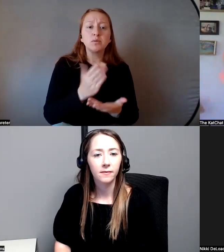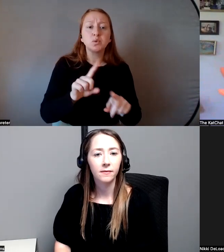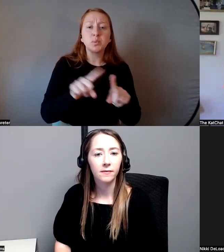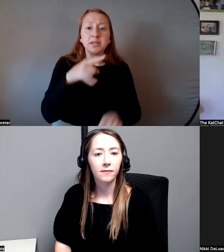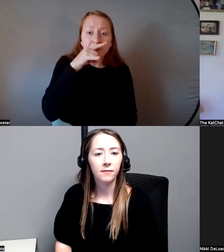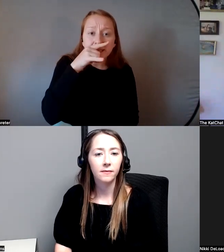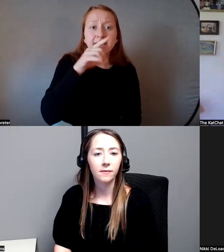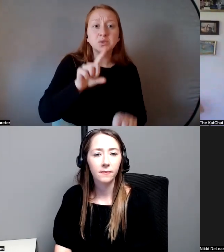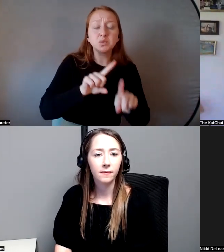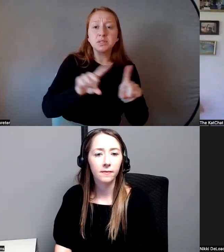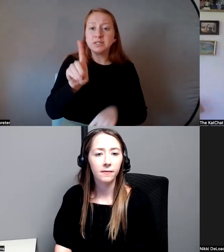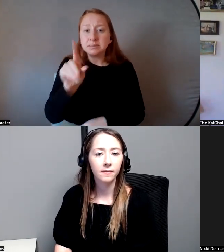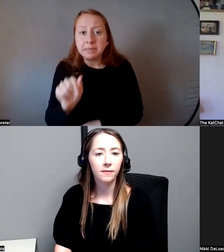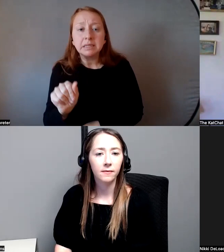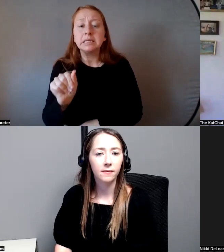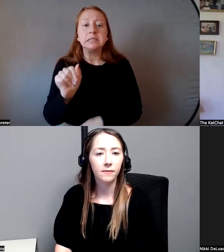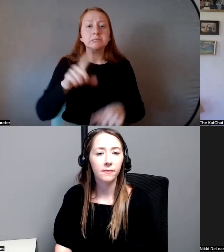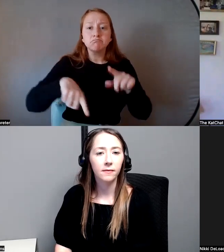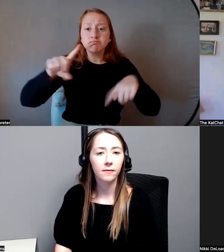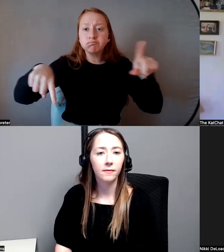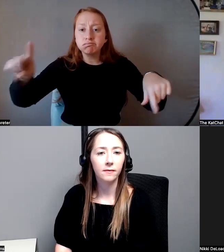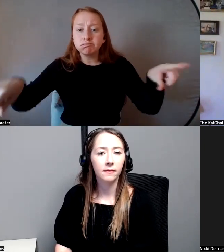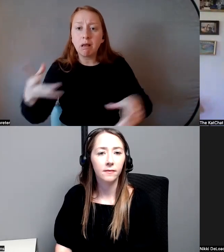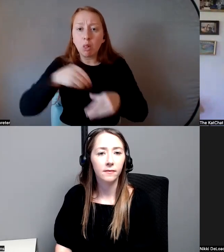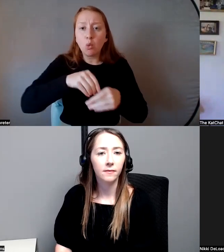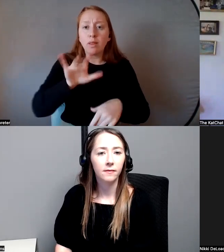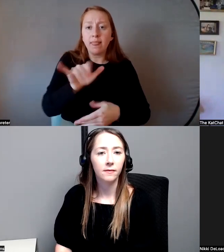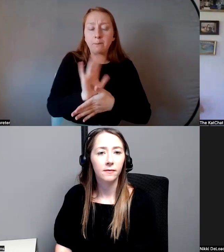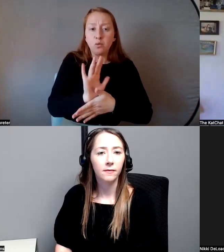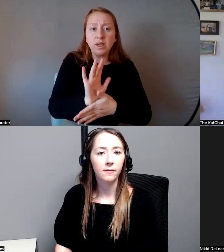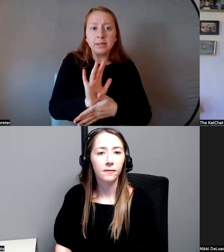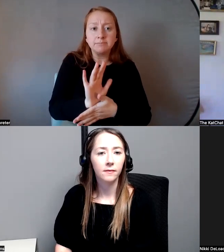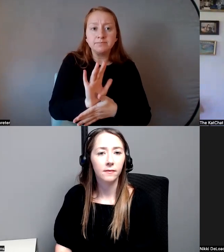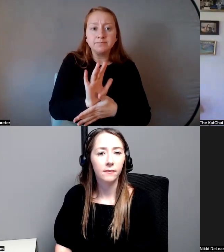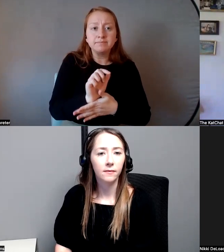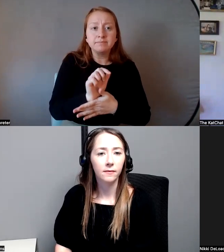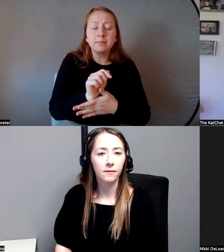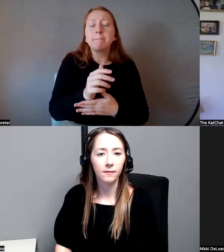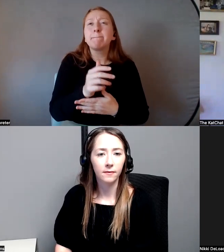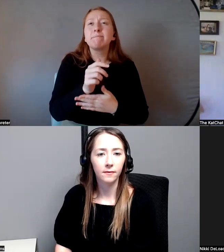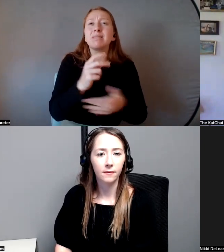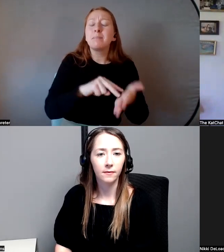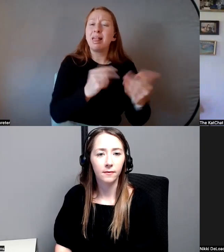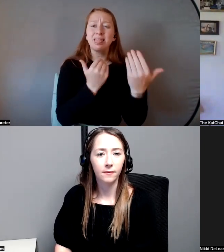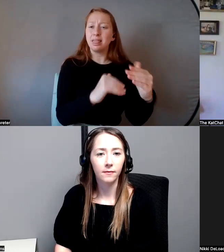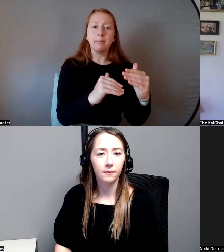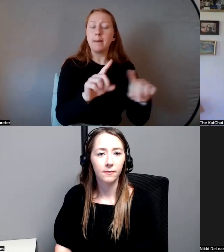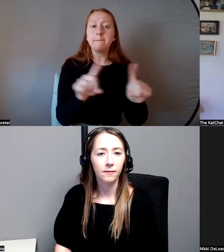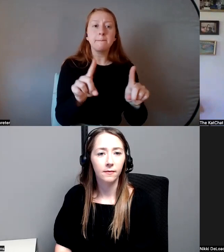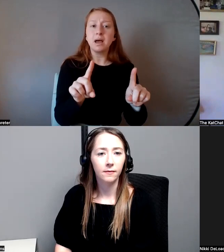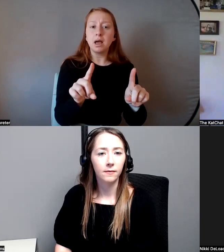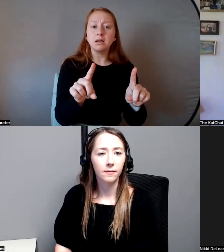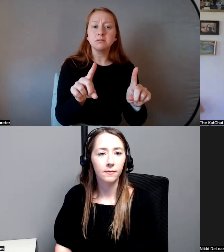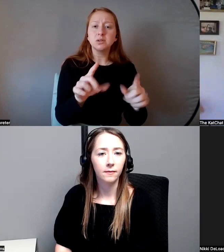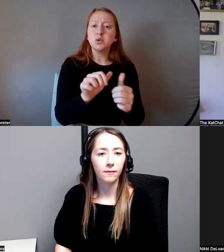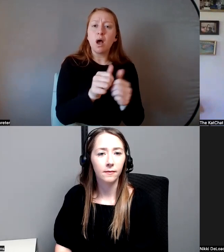different challenges or disability or I don't want to say limit, but however the cat and